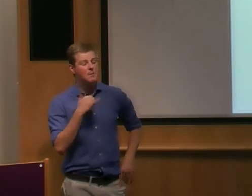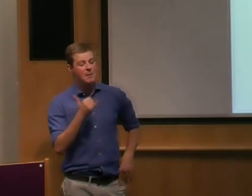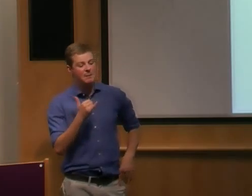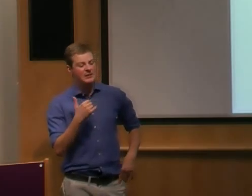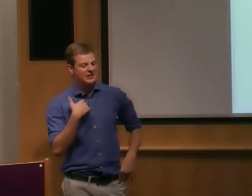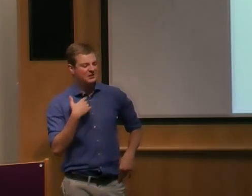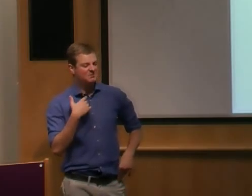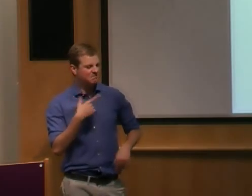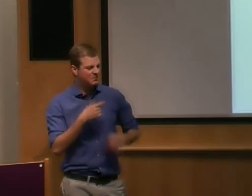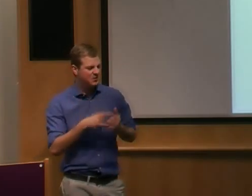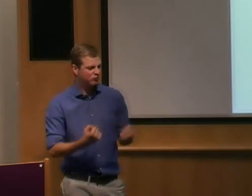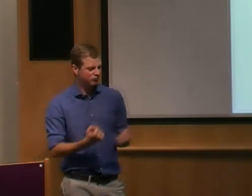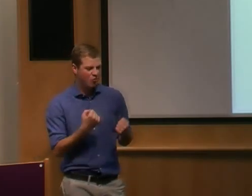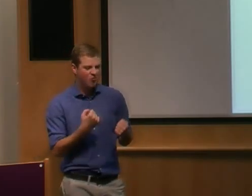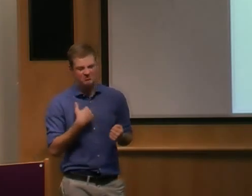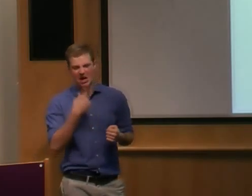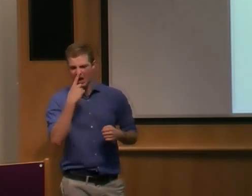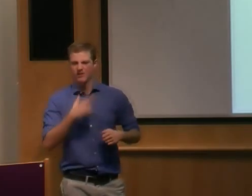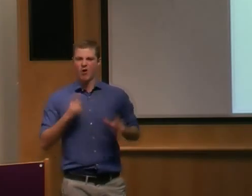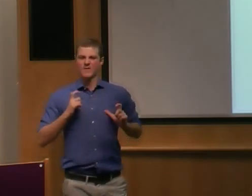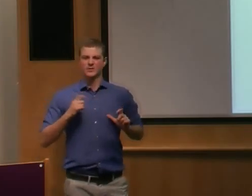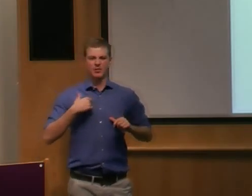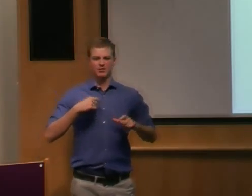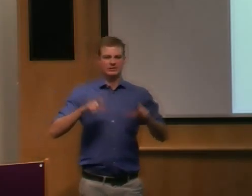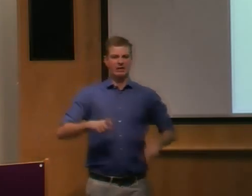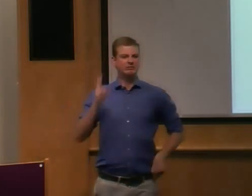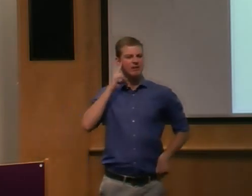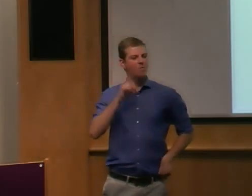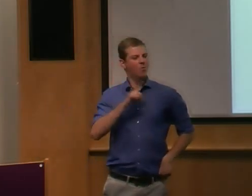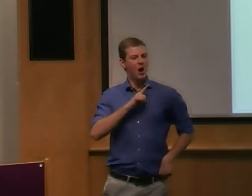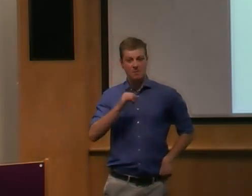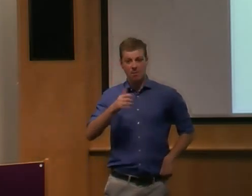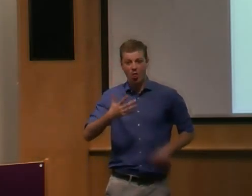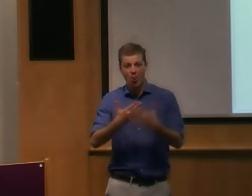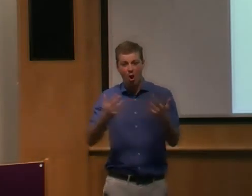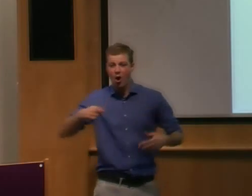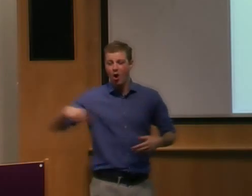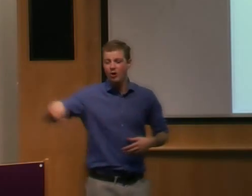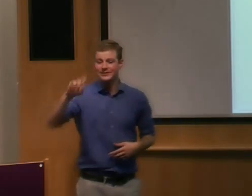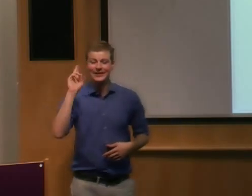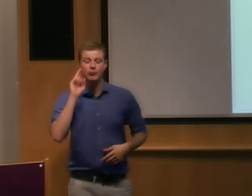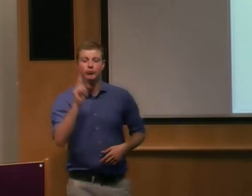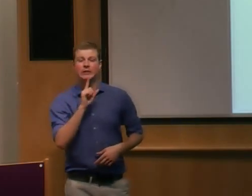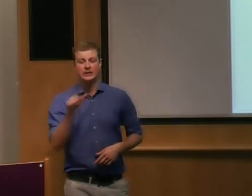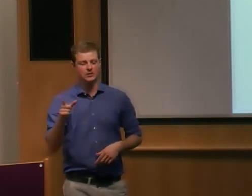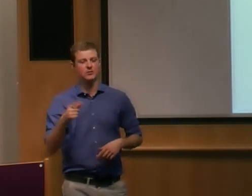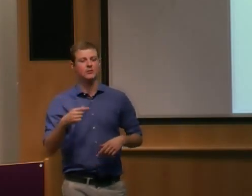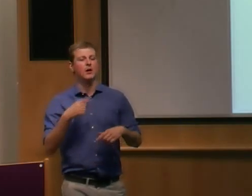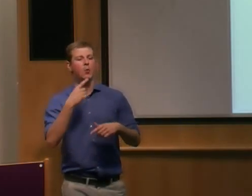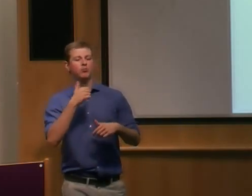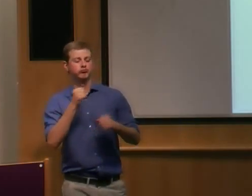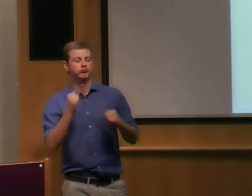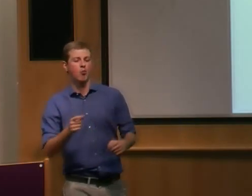we know we strengthen DSL. We know that we can be very comfortable using the language ourselves. But